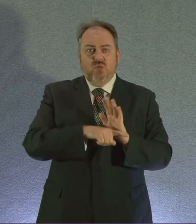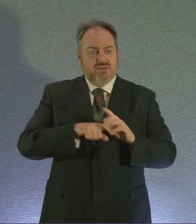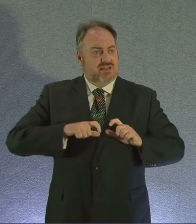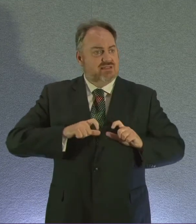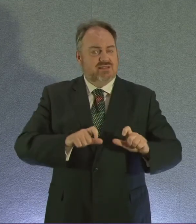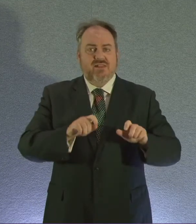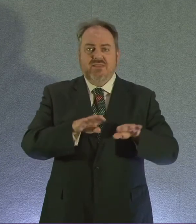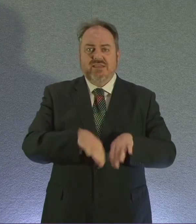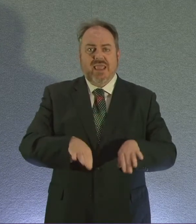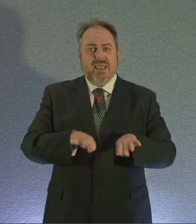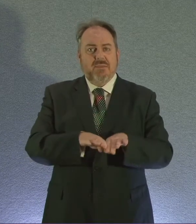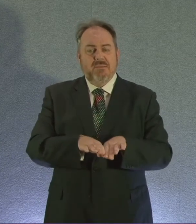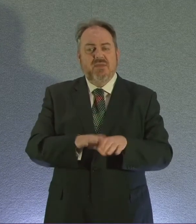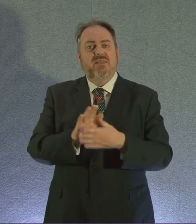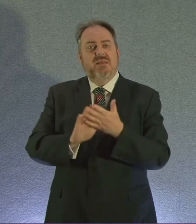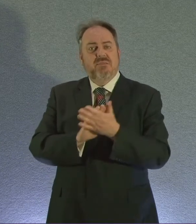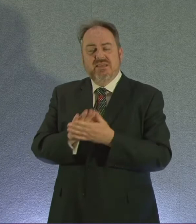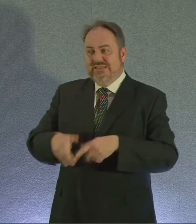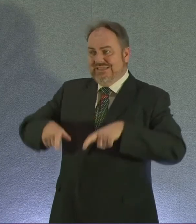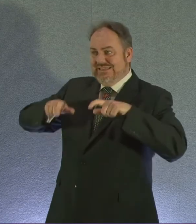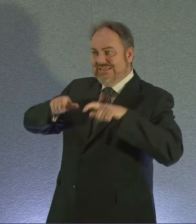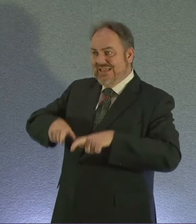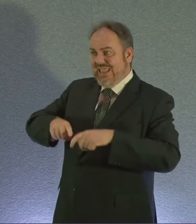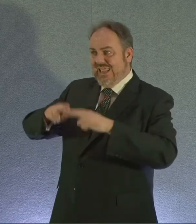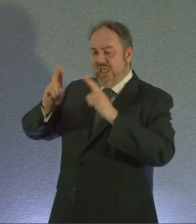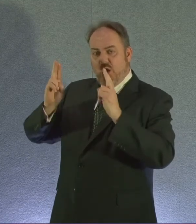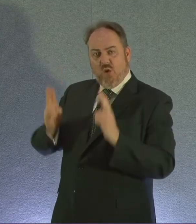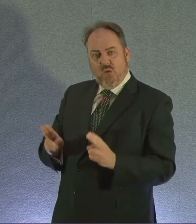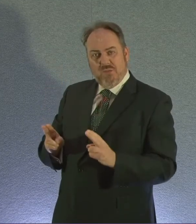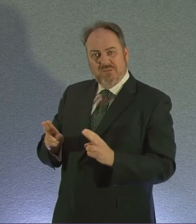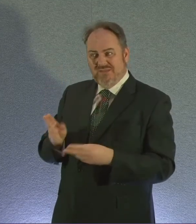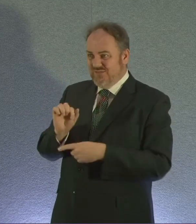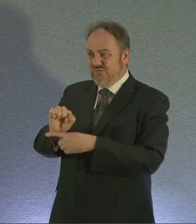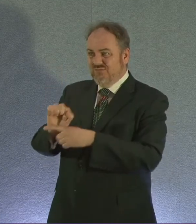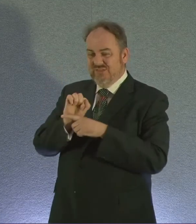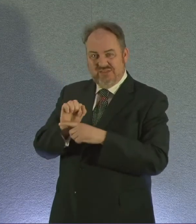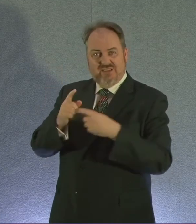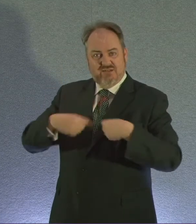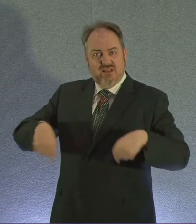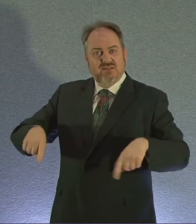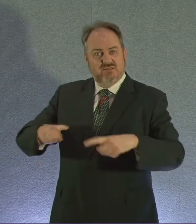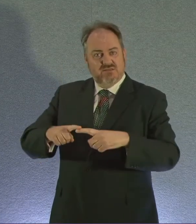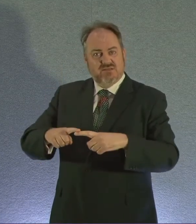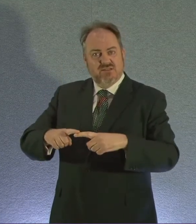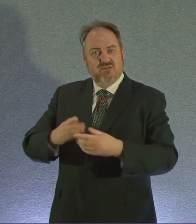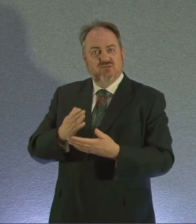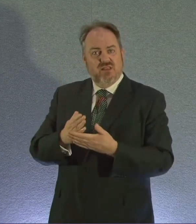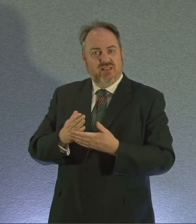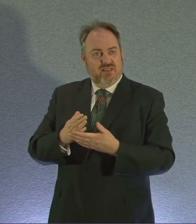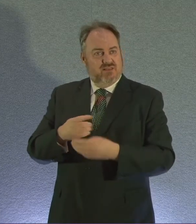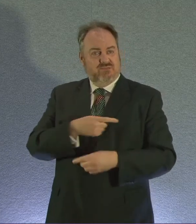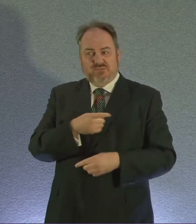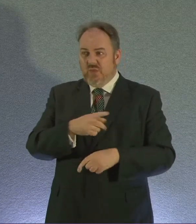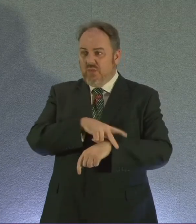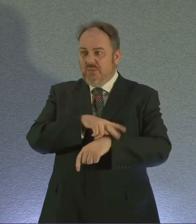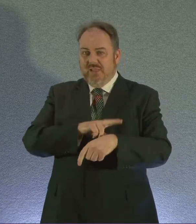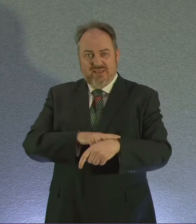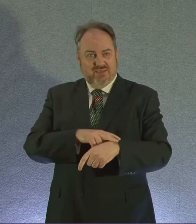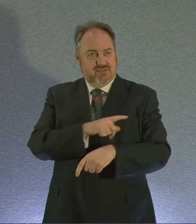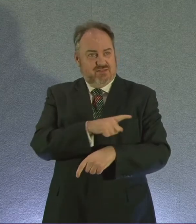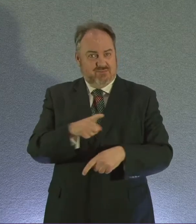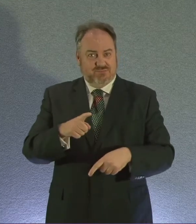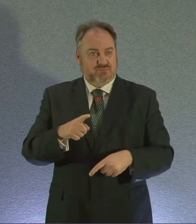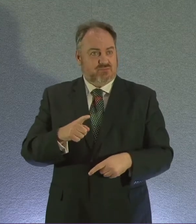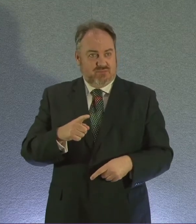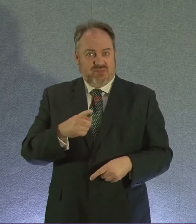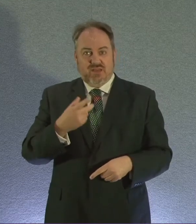clearly limited to the duration of this emergency, and are ones that I know from my discussion with my friends in the force, they are keenly looking forward to